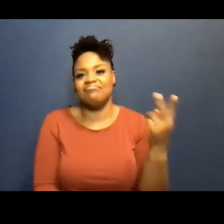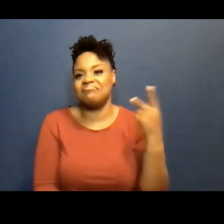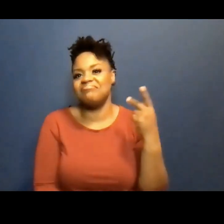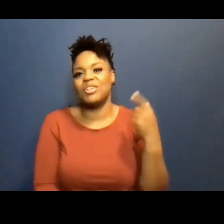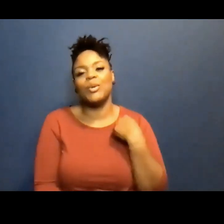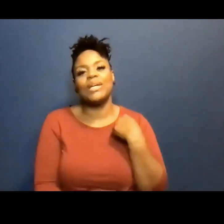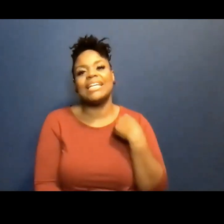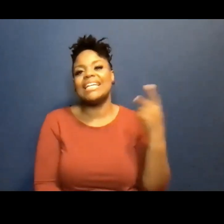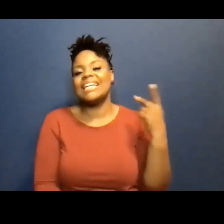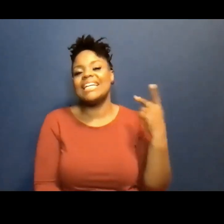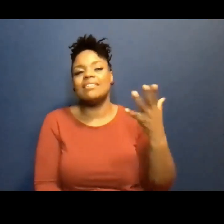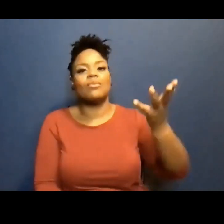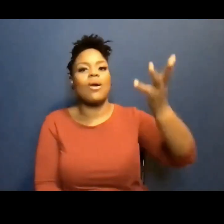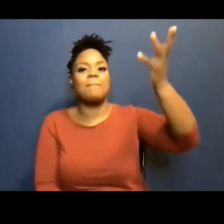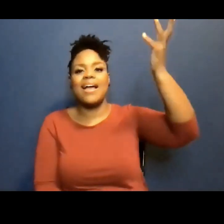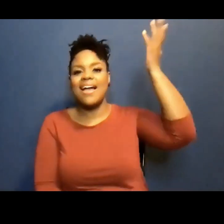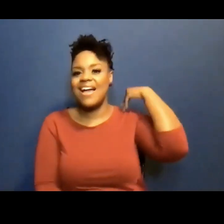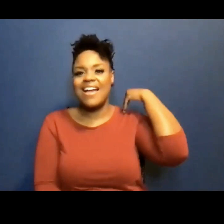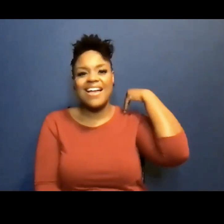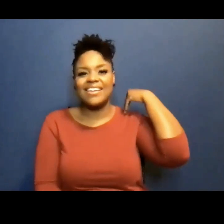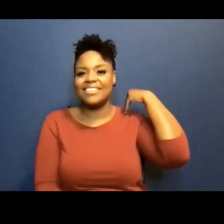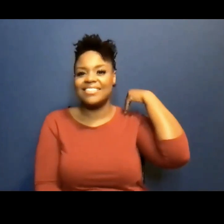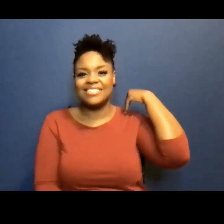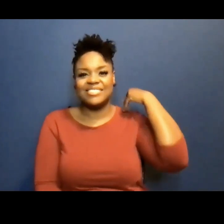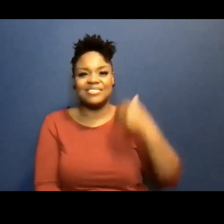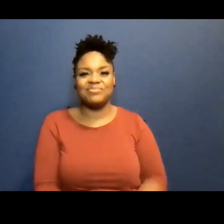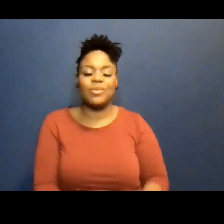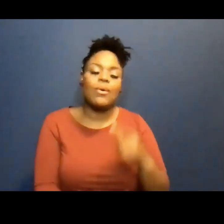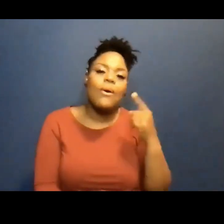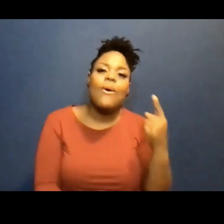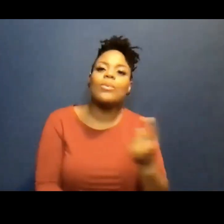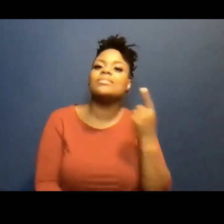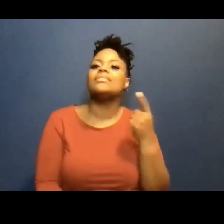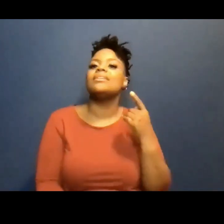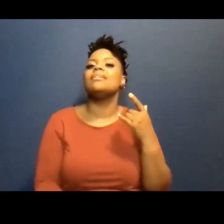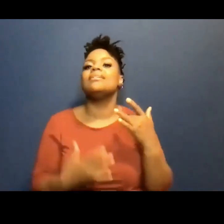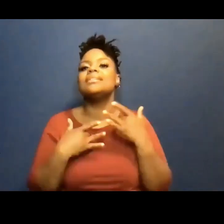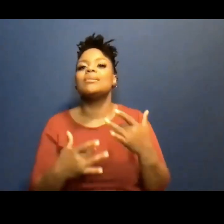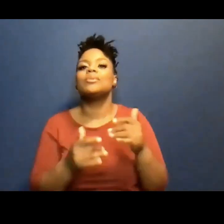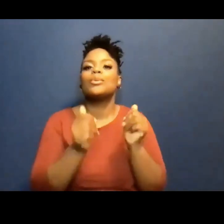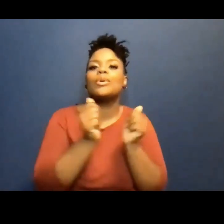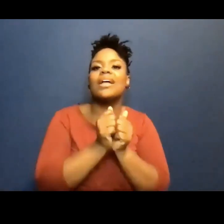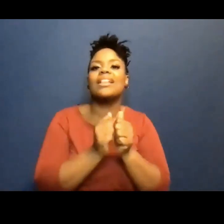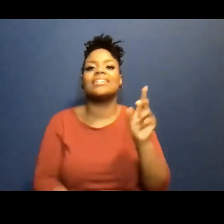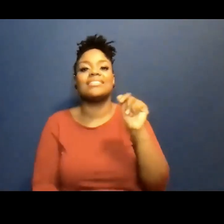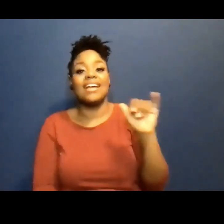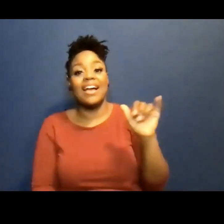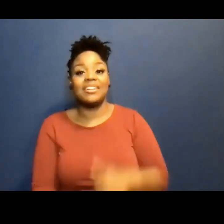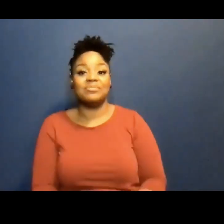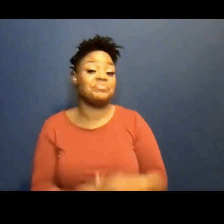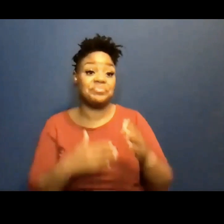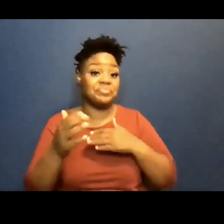with Dave. Hey everyone, my name is Alice Wong. I am not a filmmaker, but